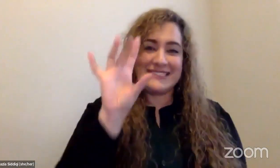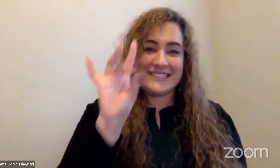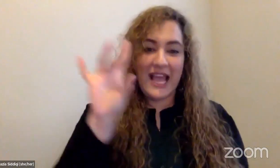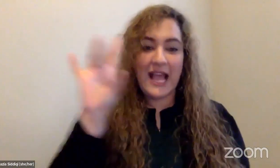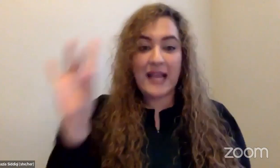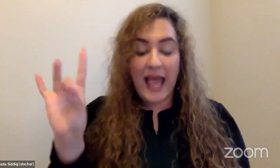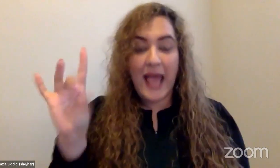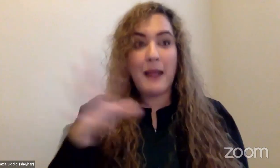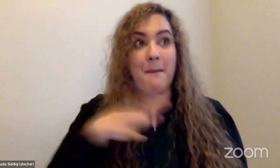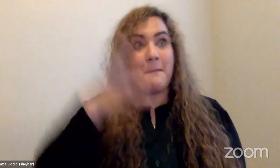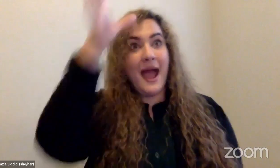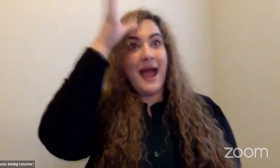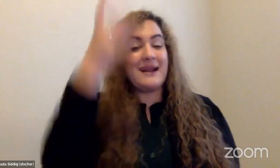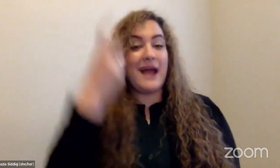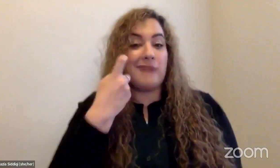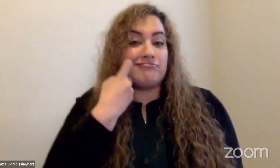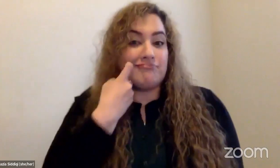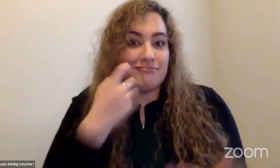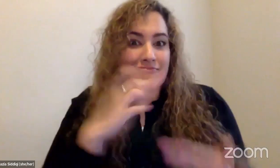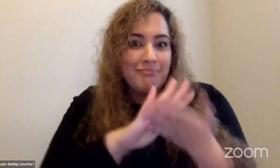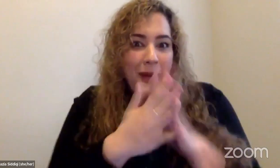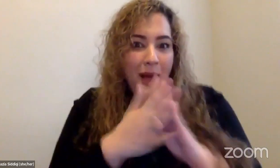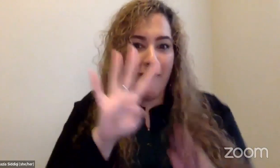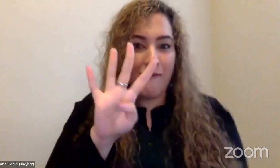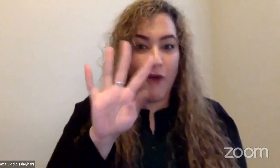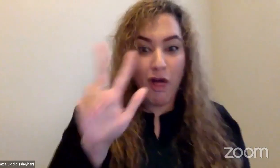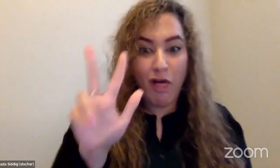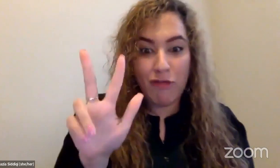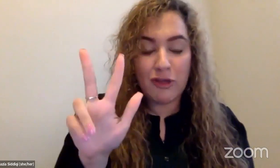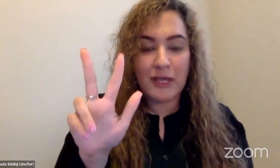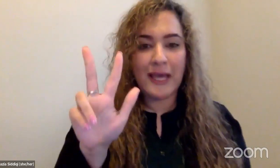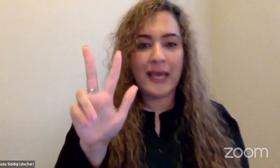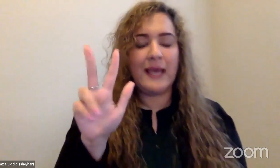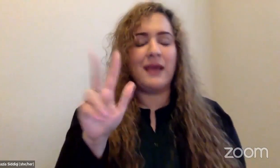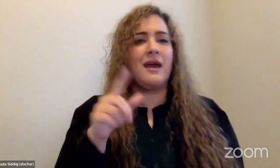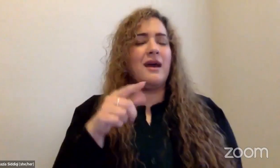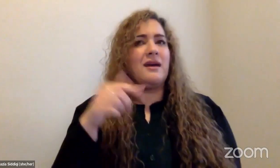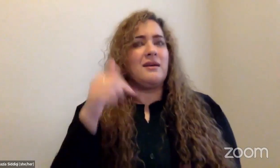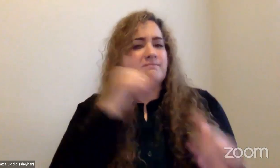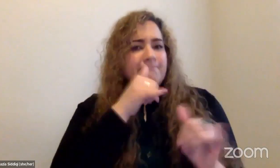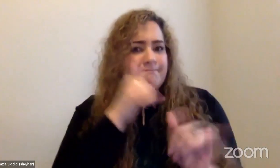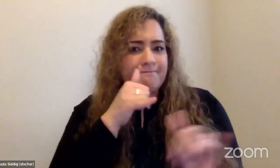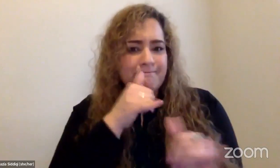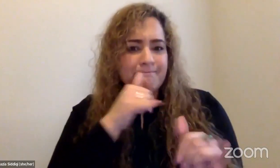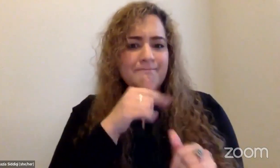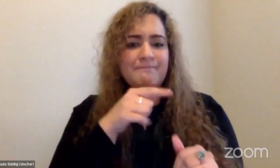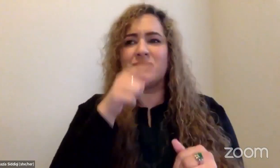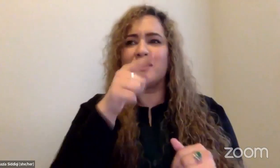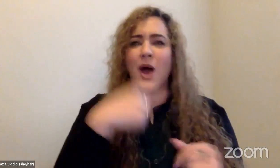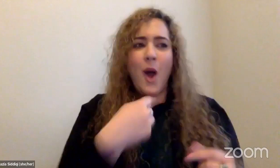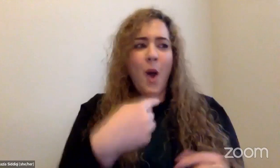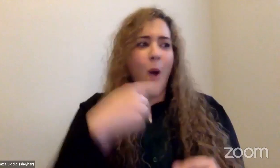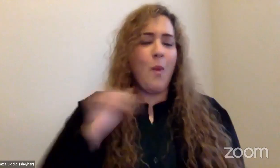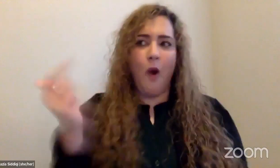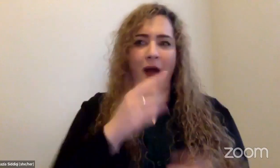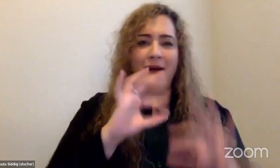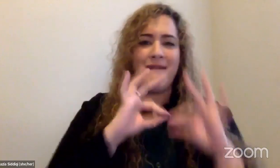maybe 9 and happened in 1988. My father had just turned 43 years old,